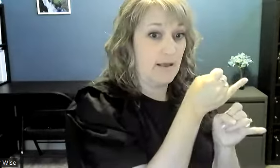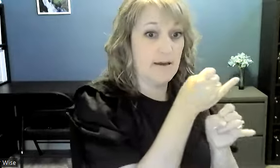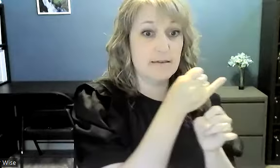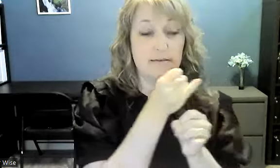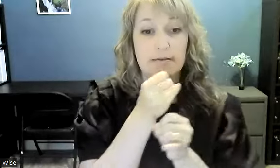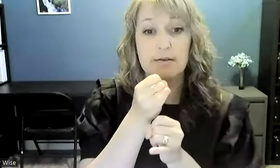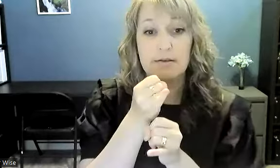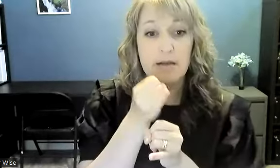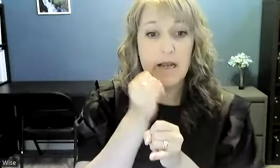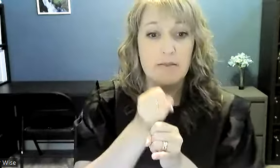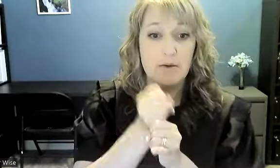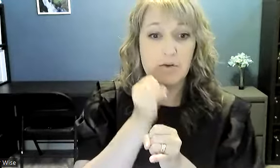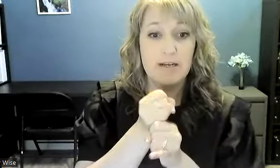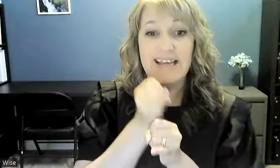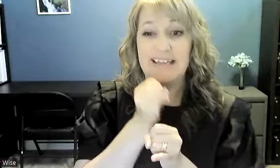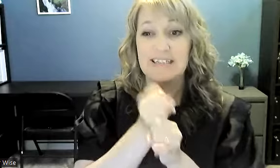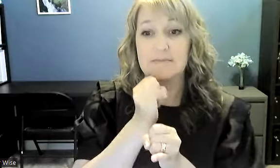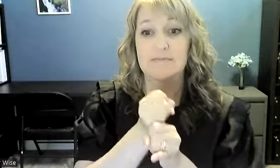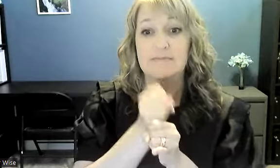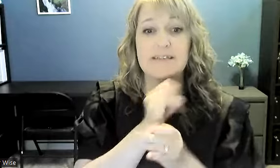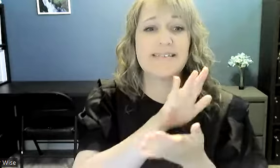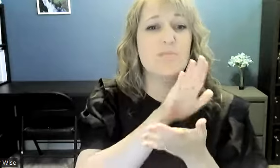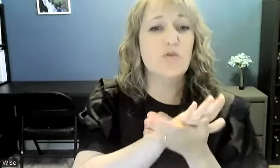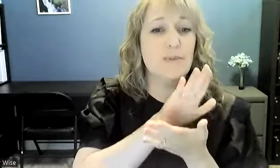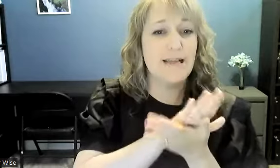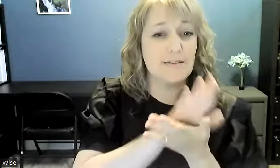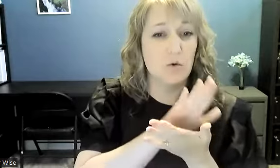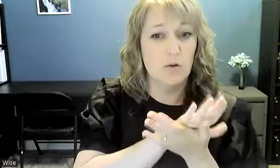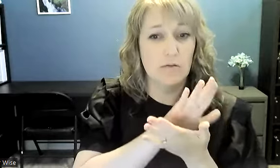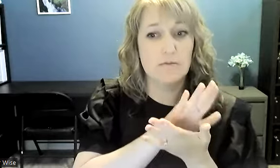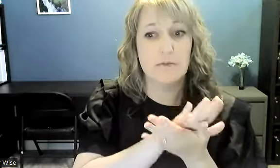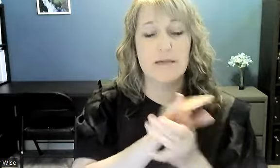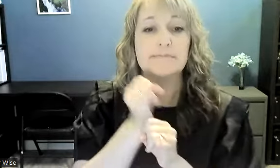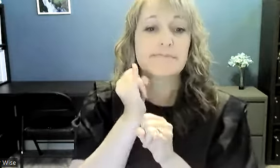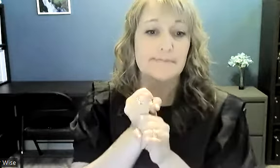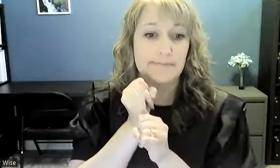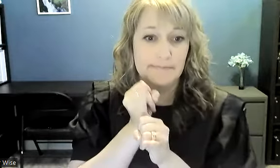that. And then you're going to hit. Same movement as school, right?